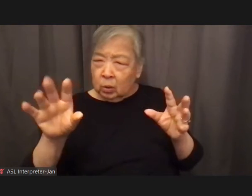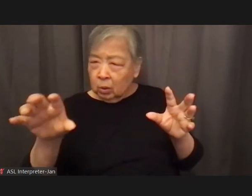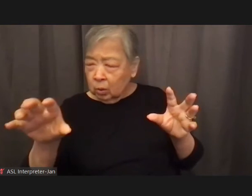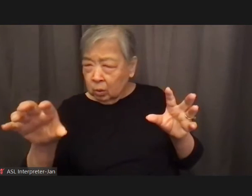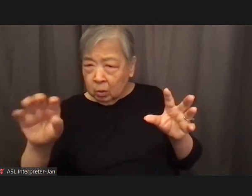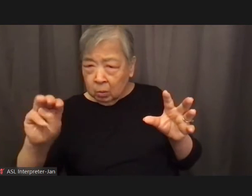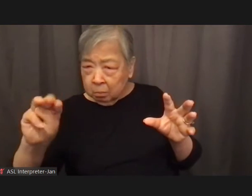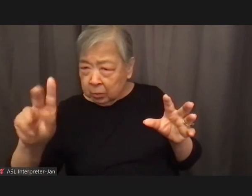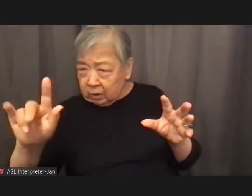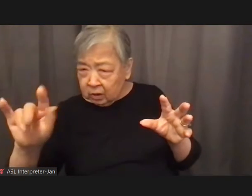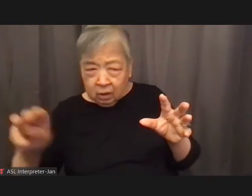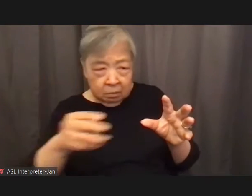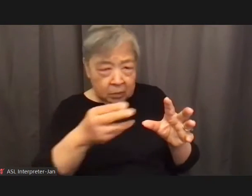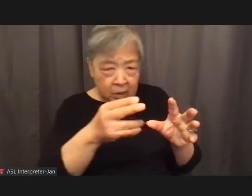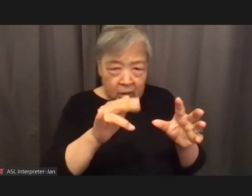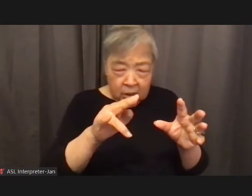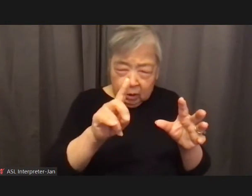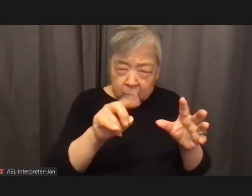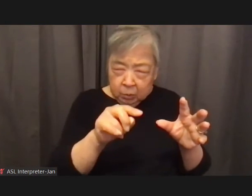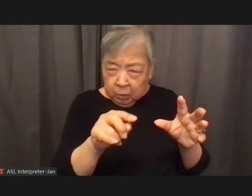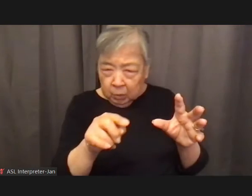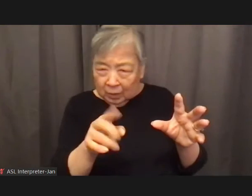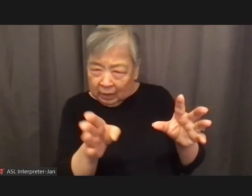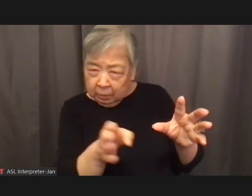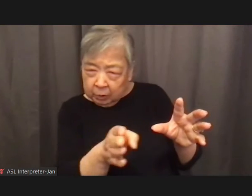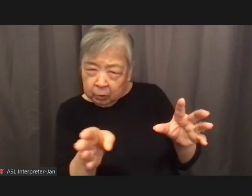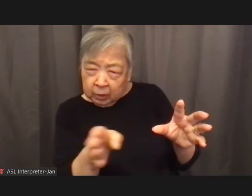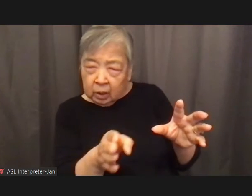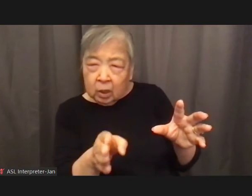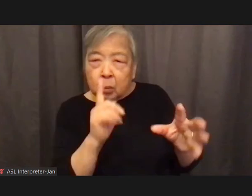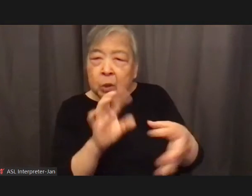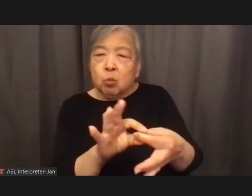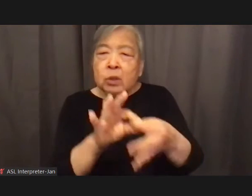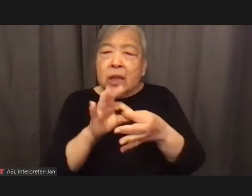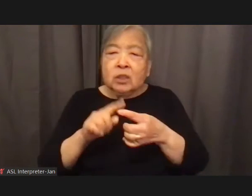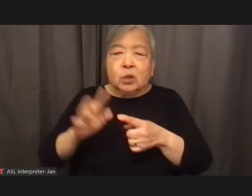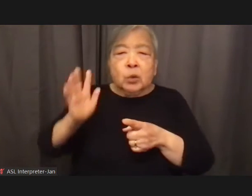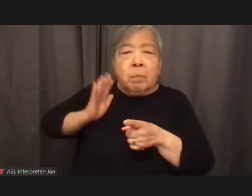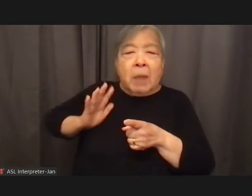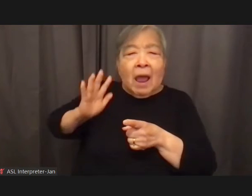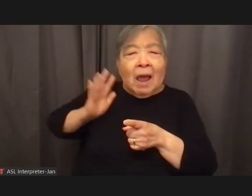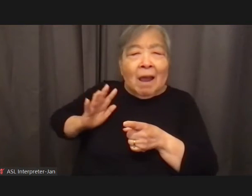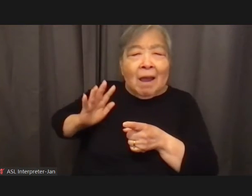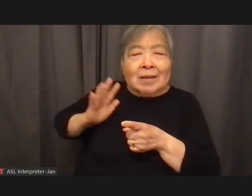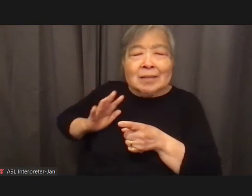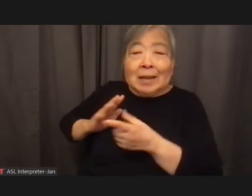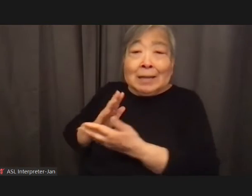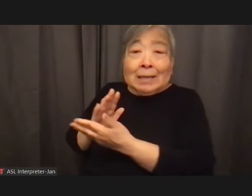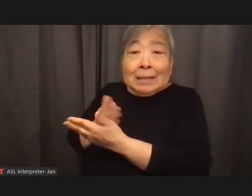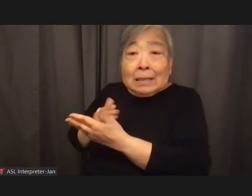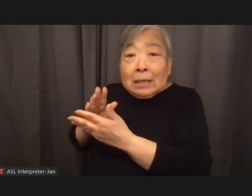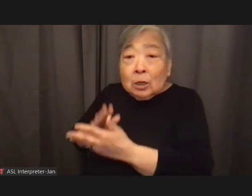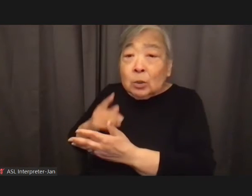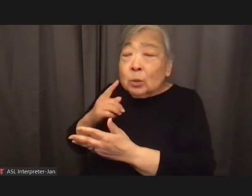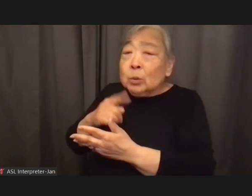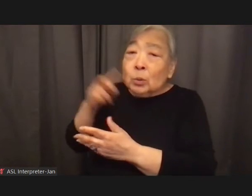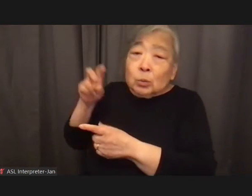situation of theirs goes back to the deeper past of the itinerant singers,